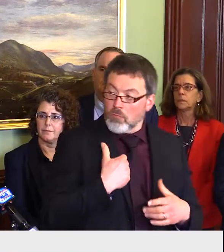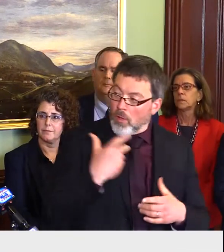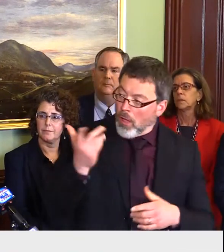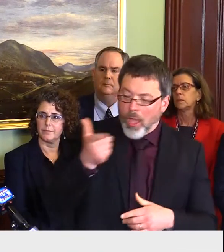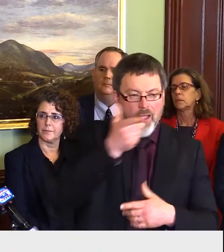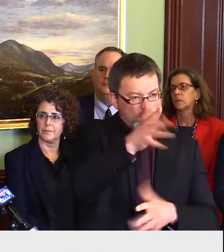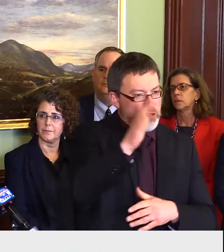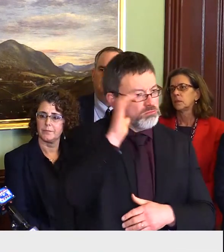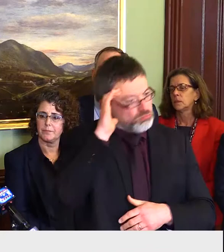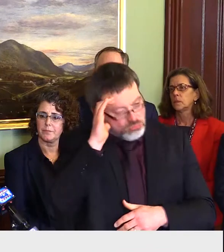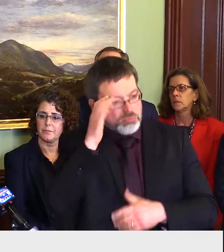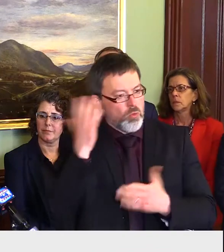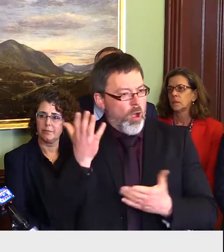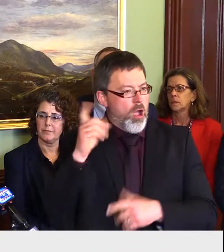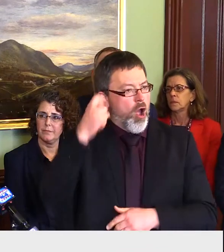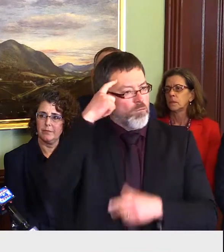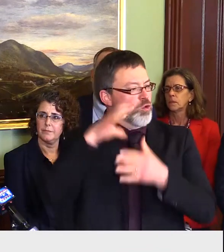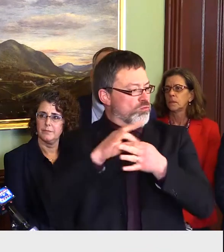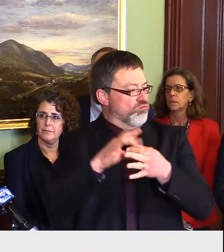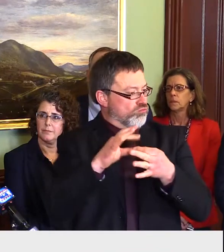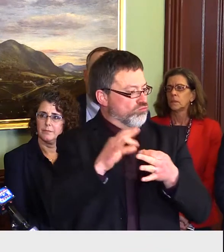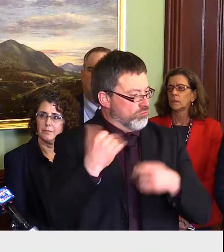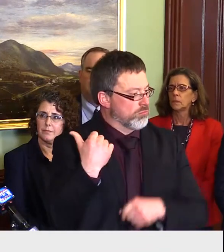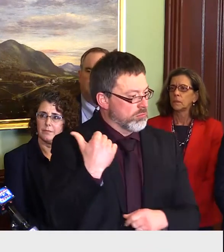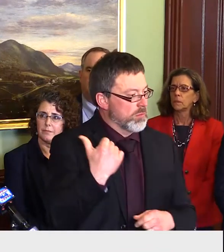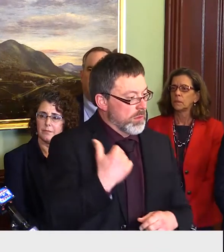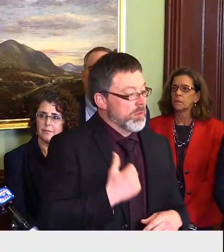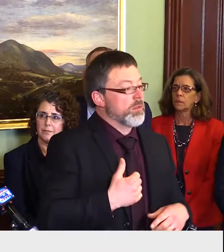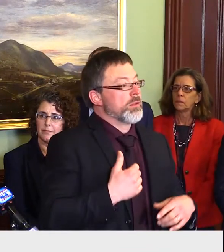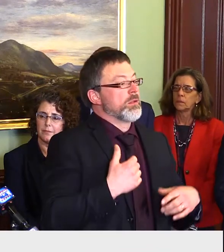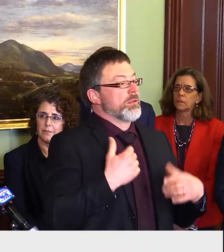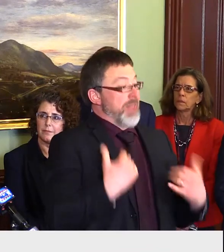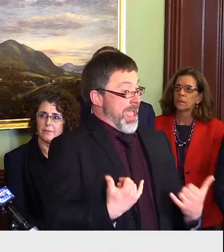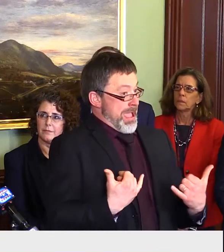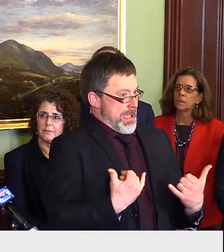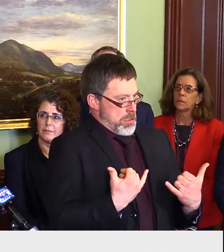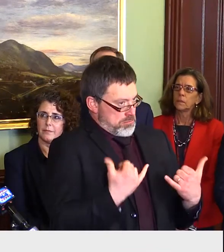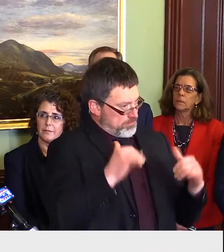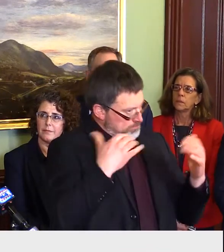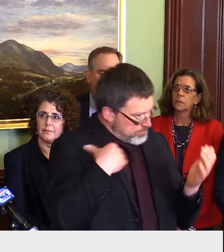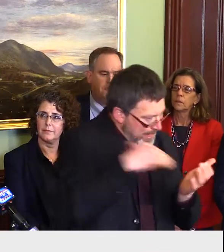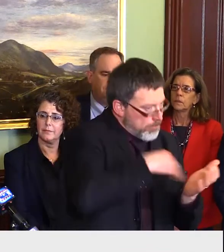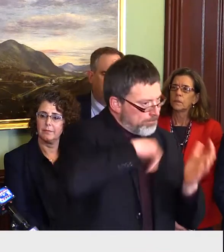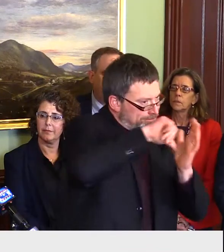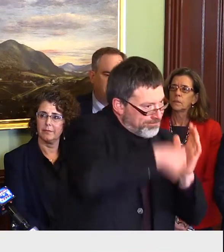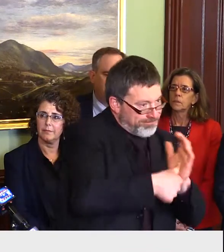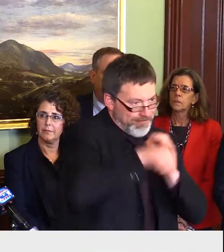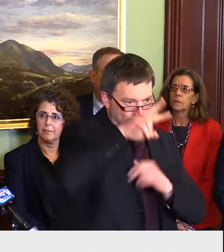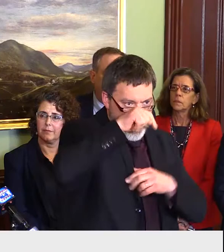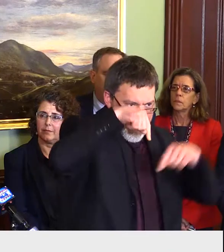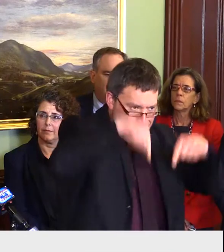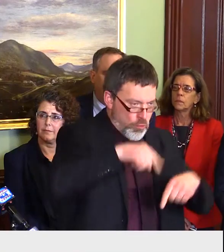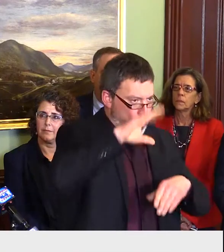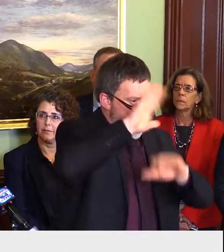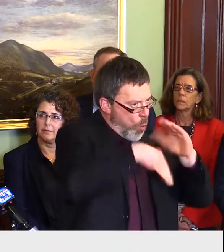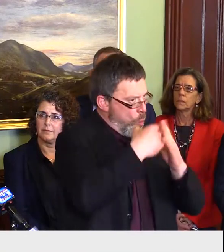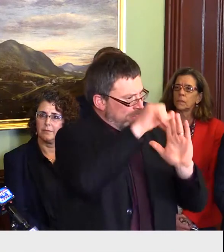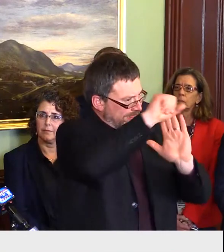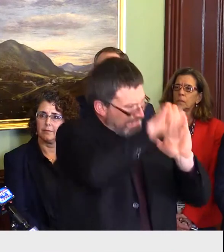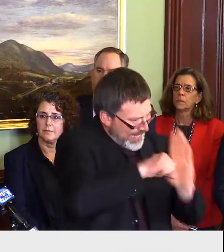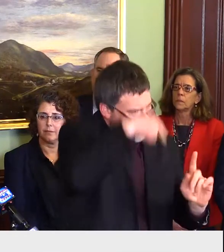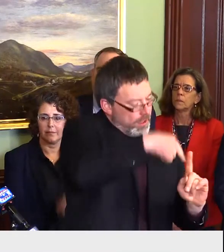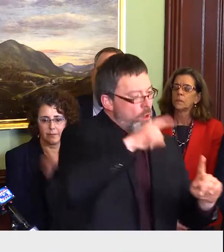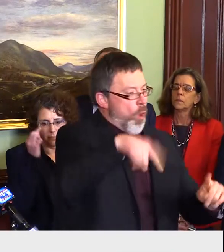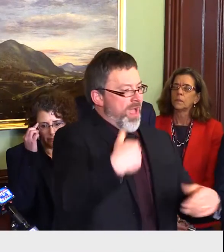As of earlier today, we still have only two cases. We are monitoring well over 200